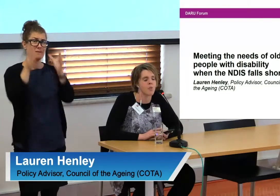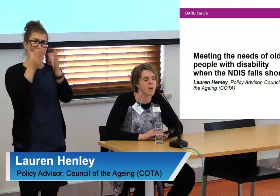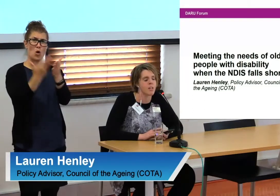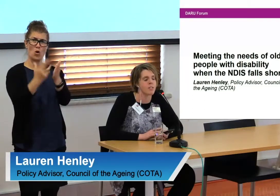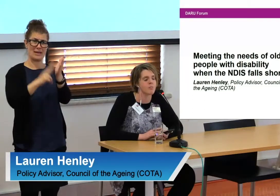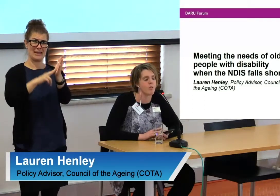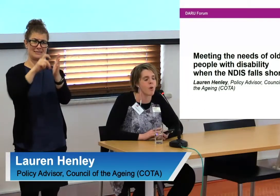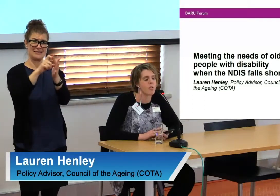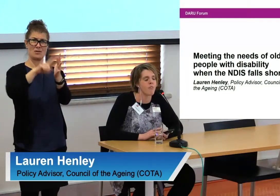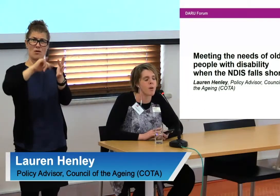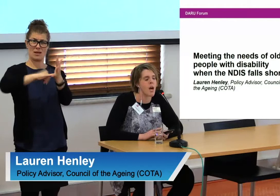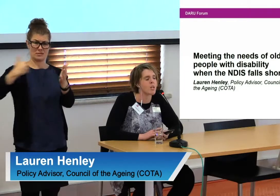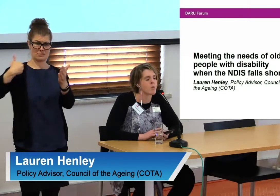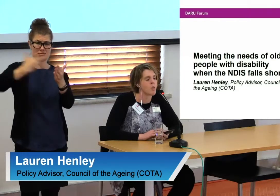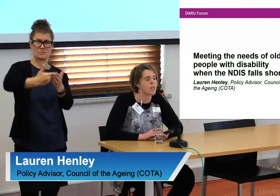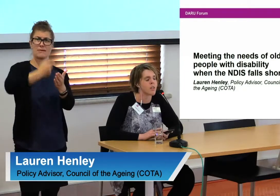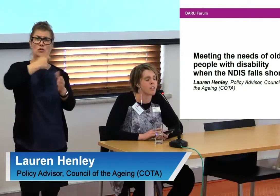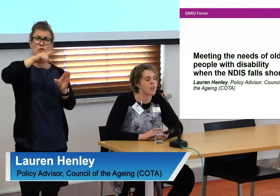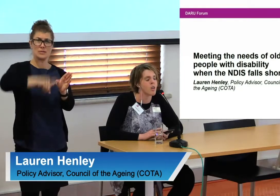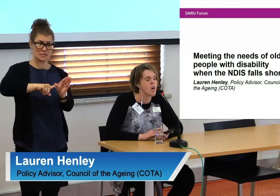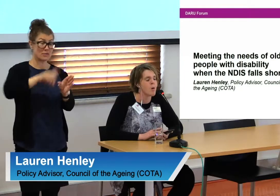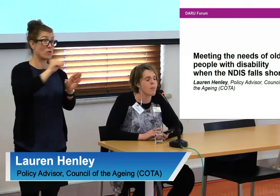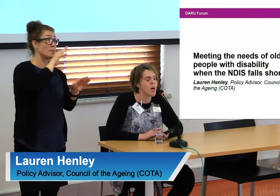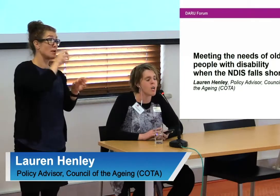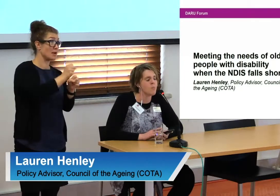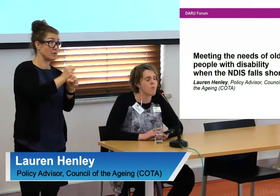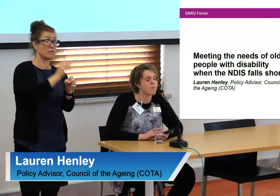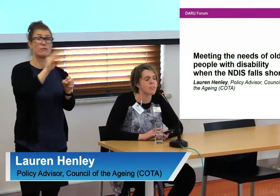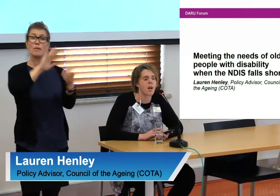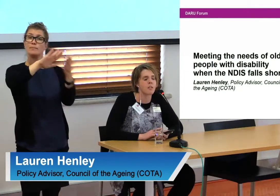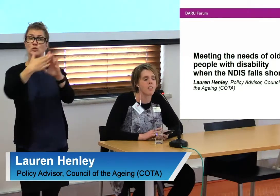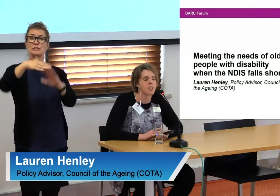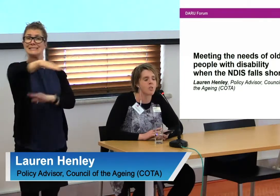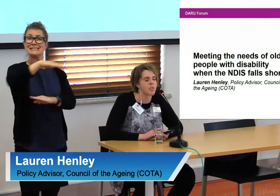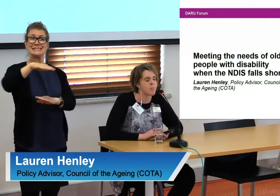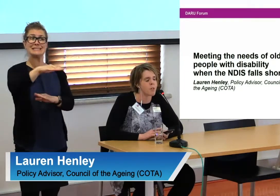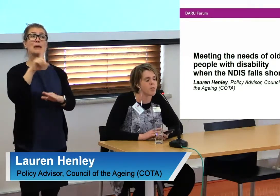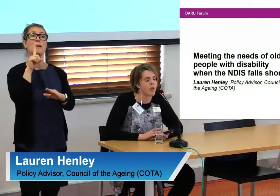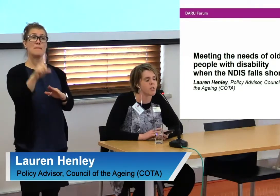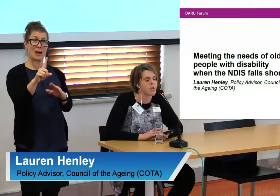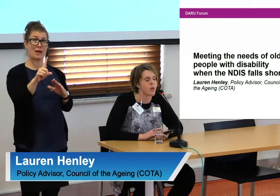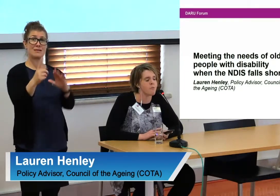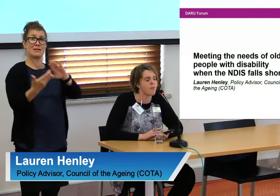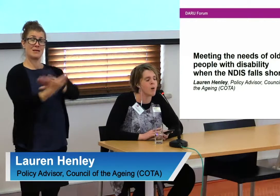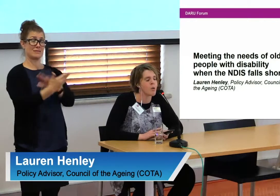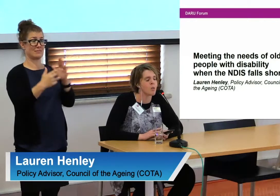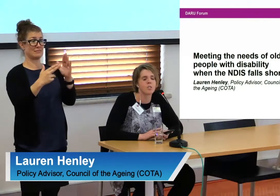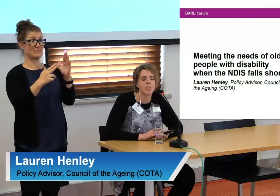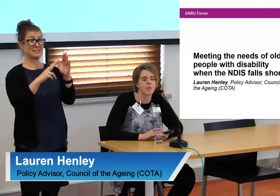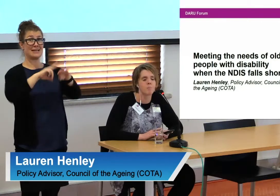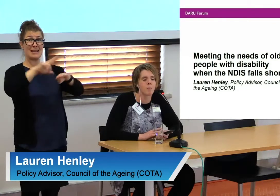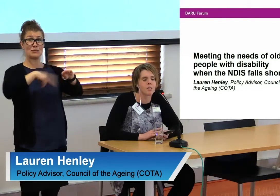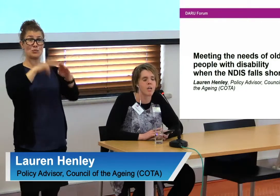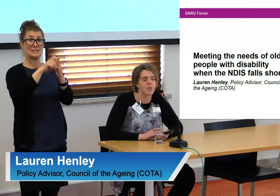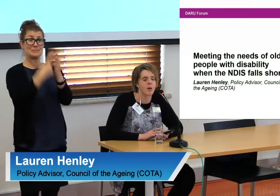past few years from both government and the community sector, but the outcomes referenced under the National Disability Strategy go far beyond just